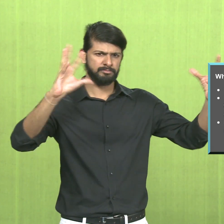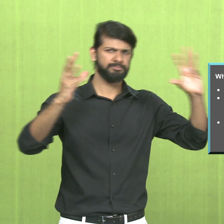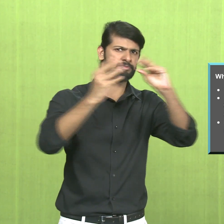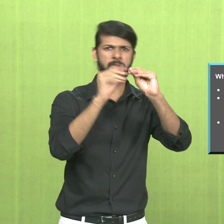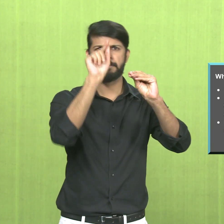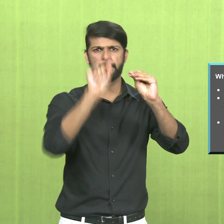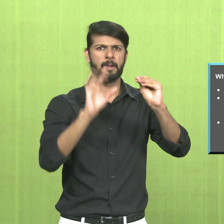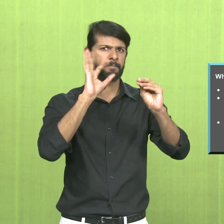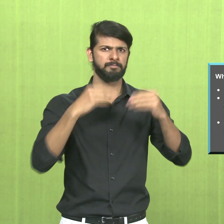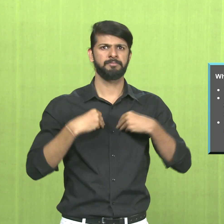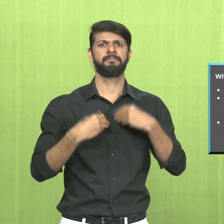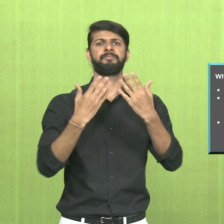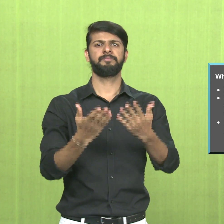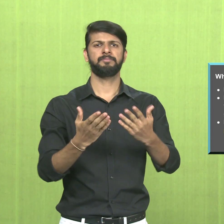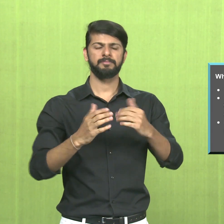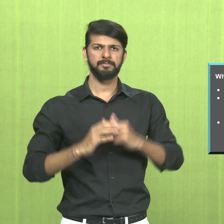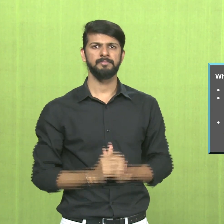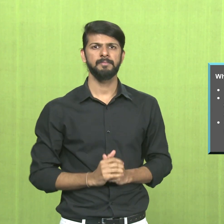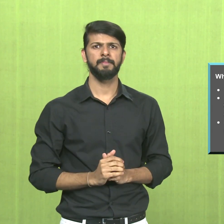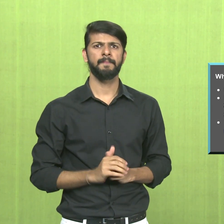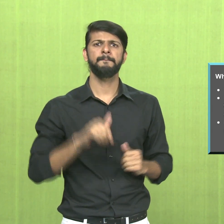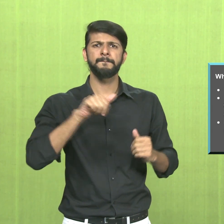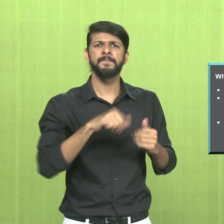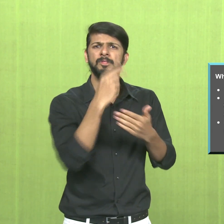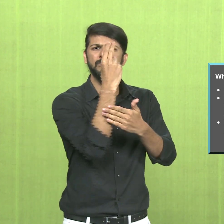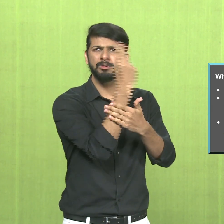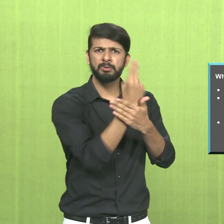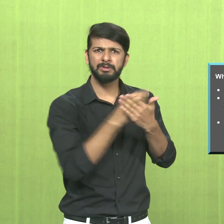What have we learnt? We will share some important points from this lesson.